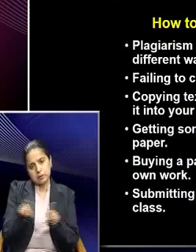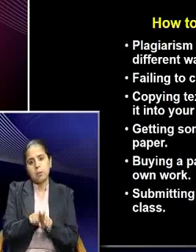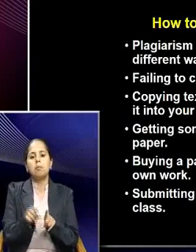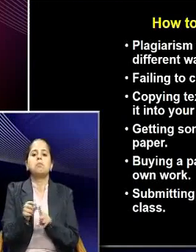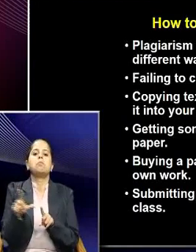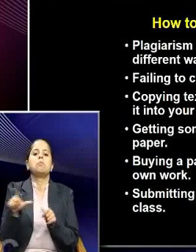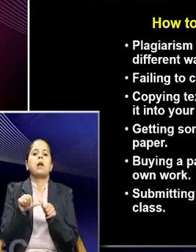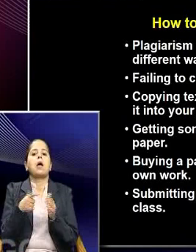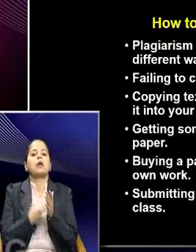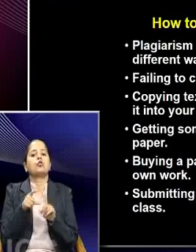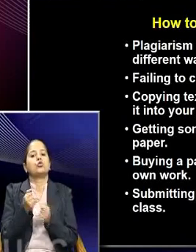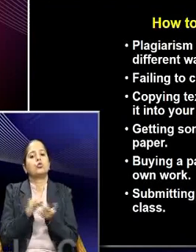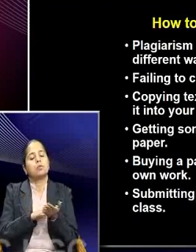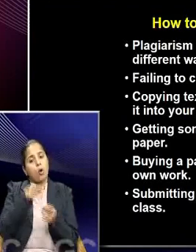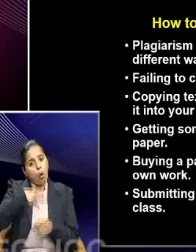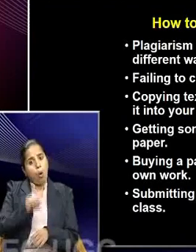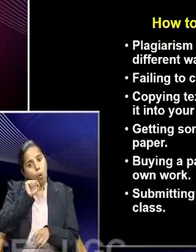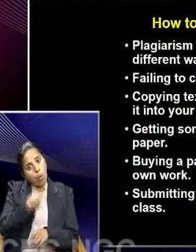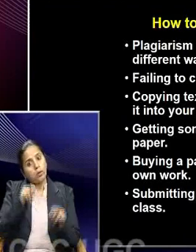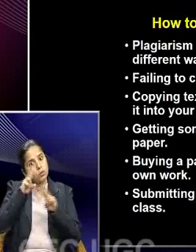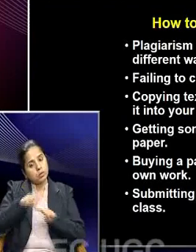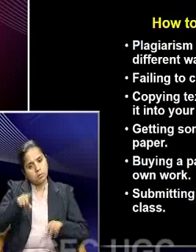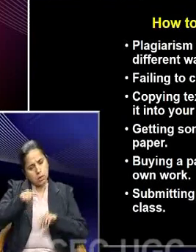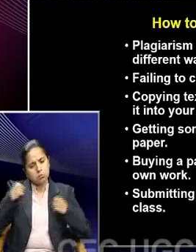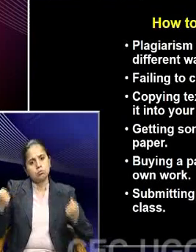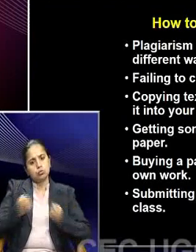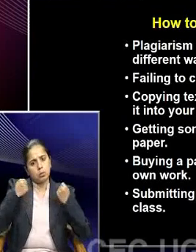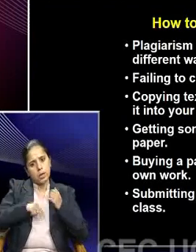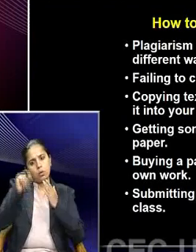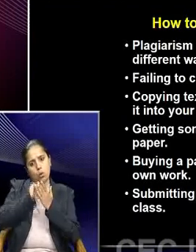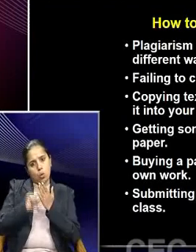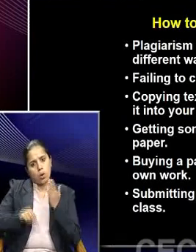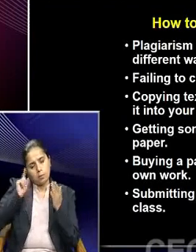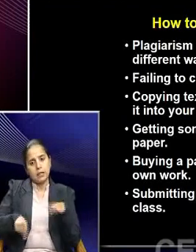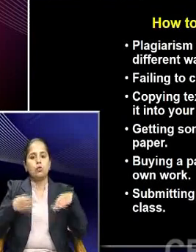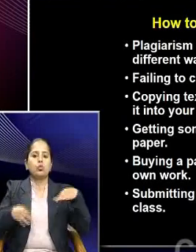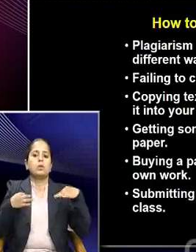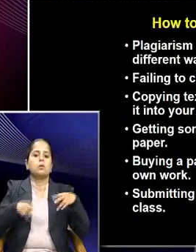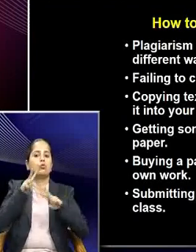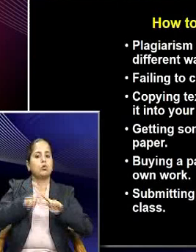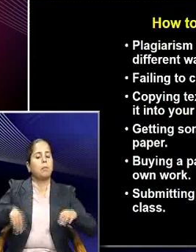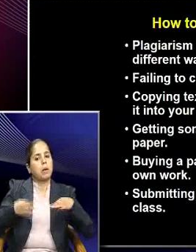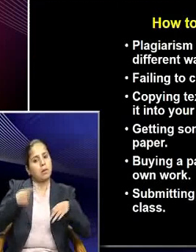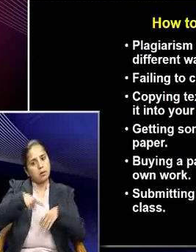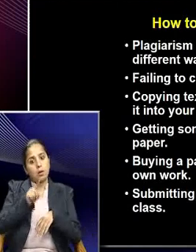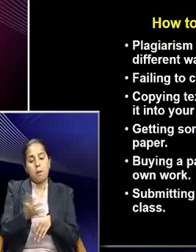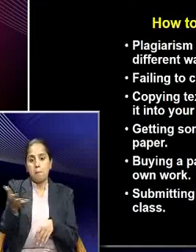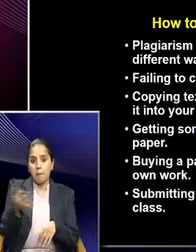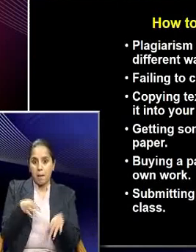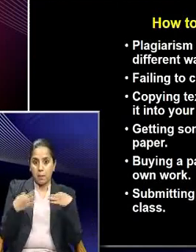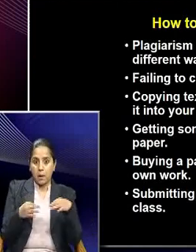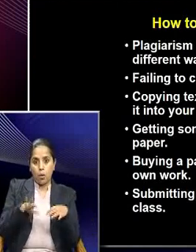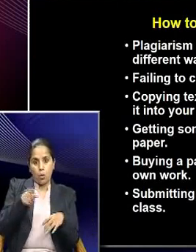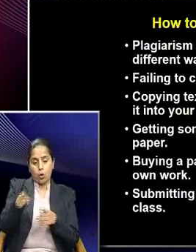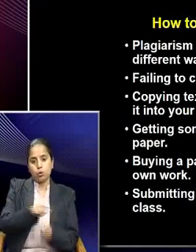should do your own research and make the effort to write your own research paper. Buying a paper and